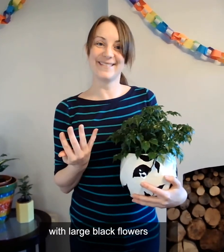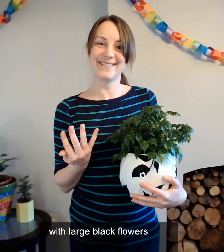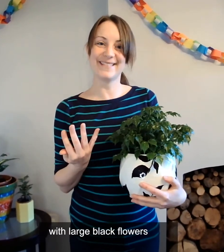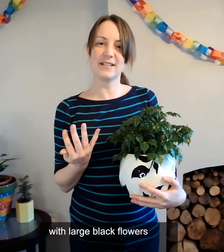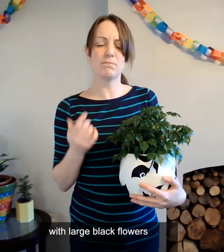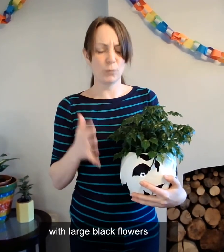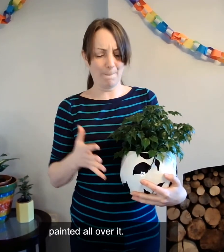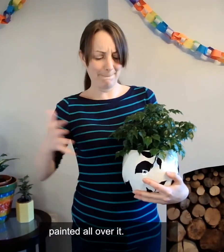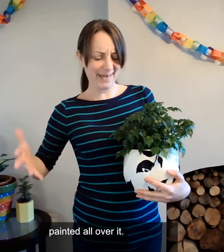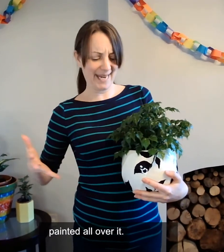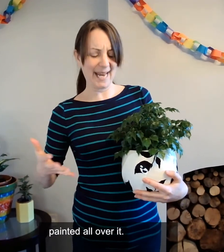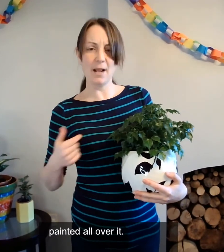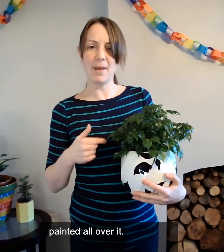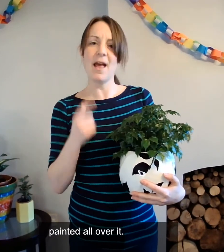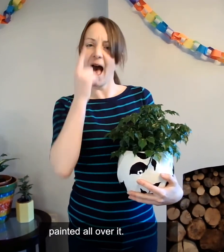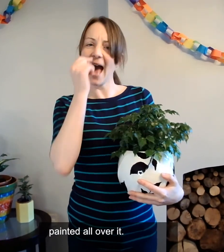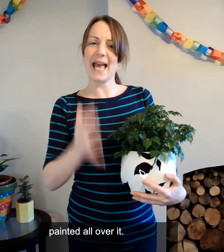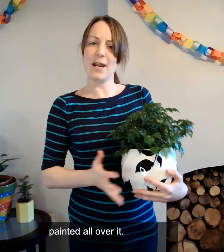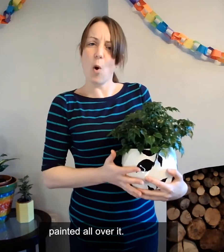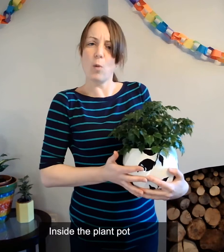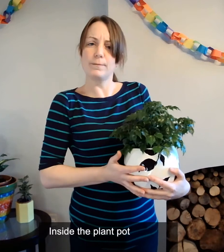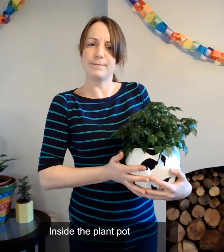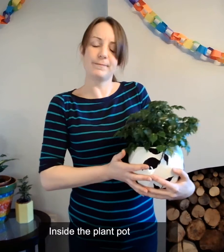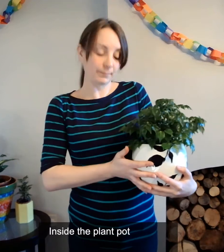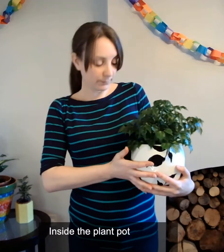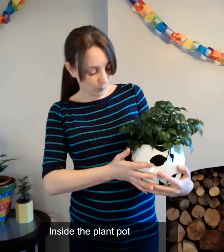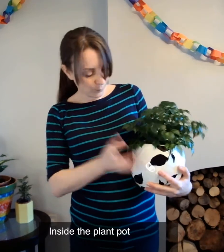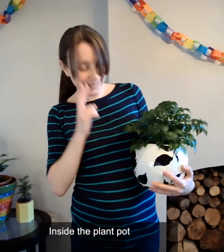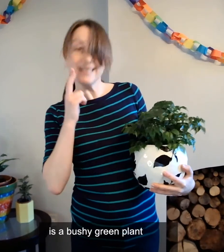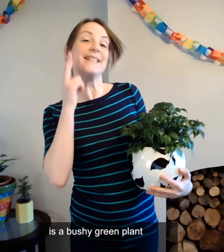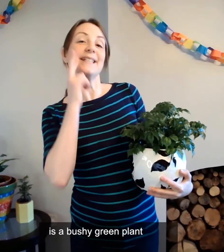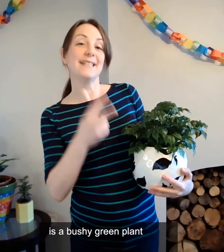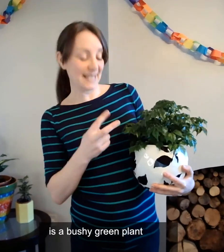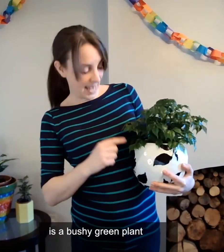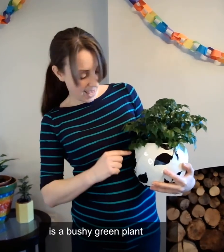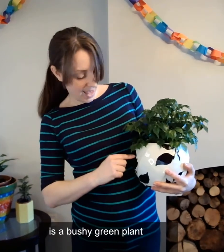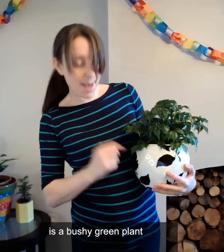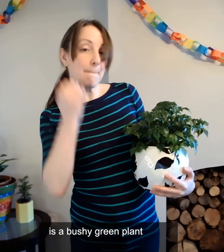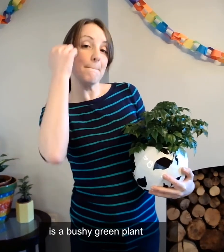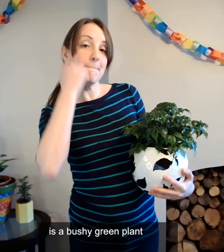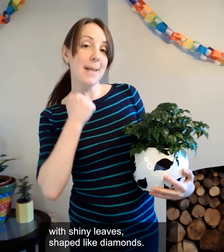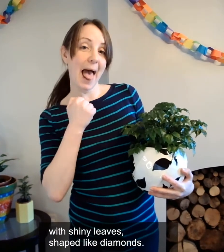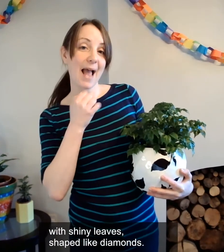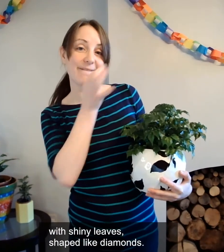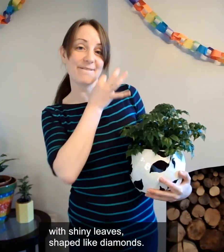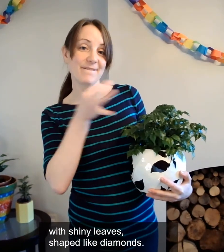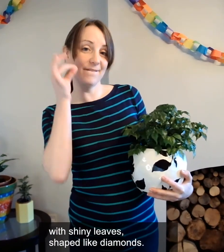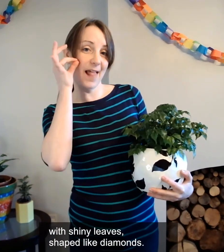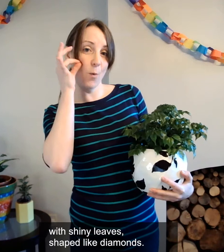black flowers painted all over it. Inside the plant pot is a bushy green plant with shiny leaves shaped